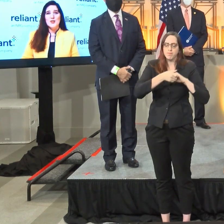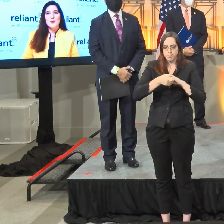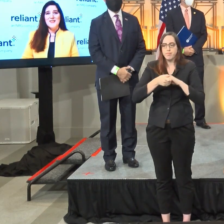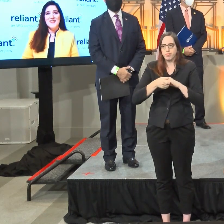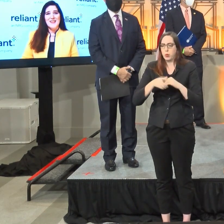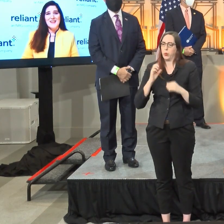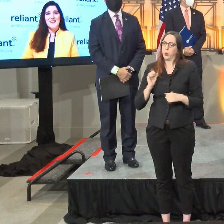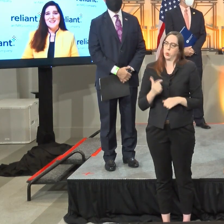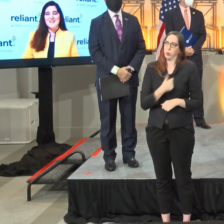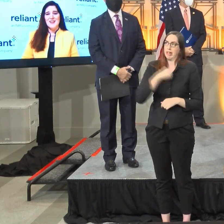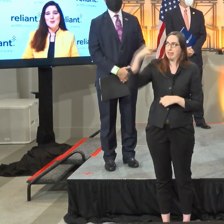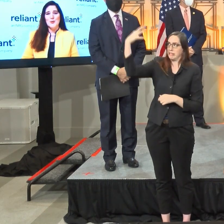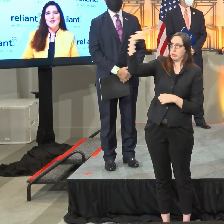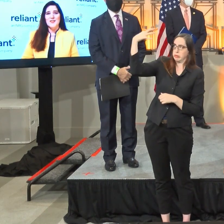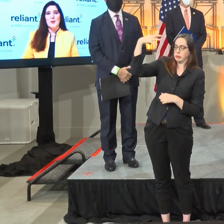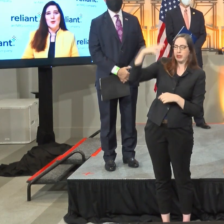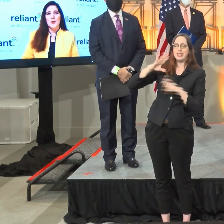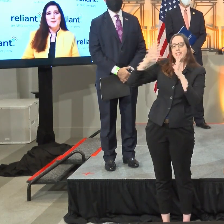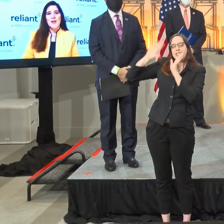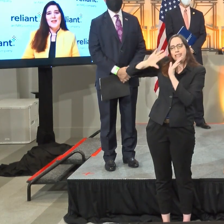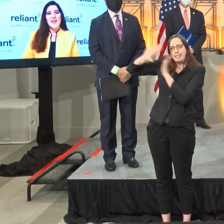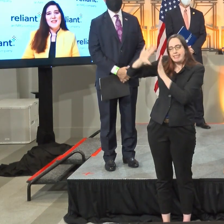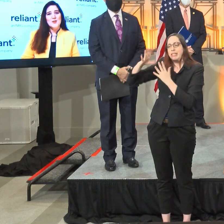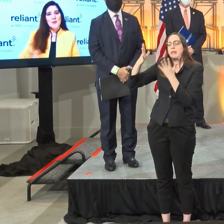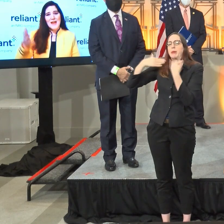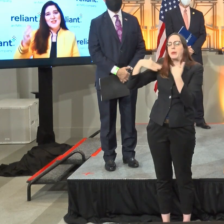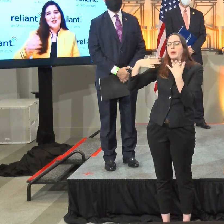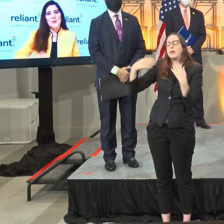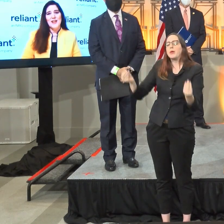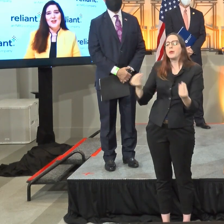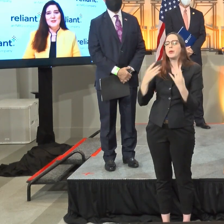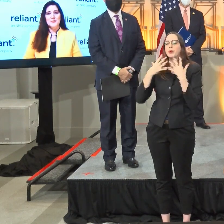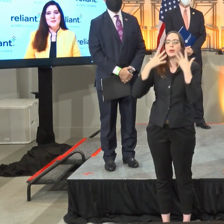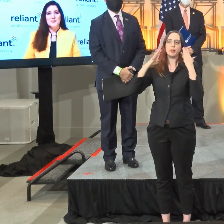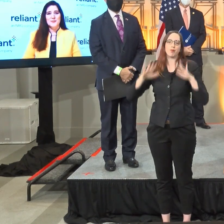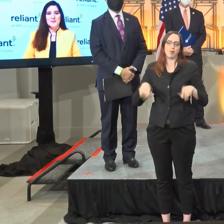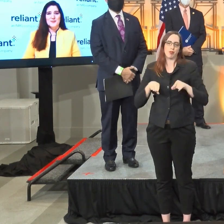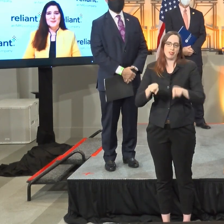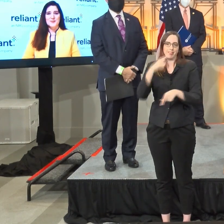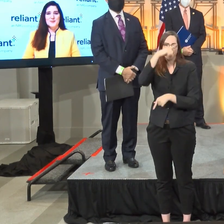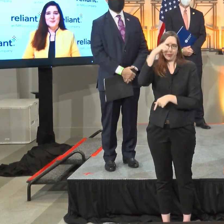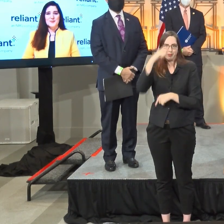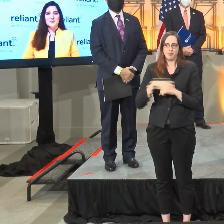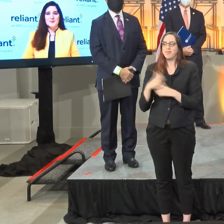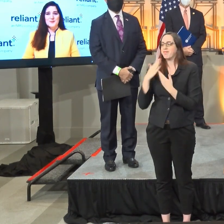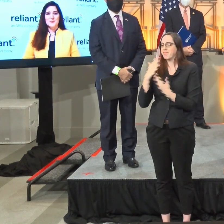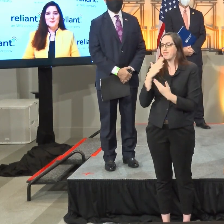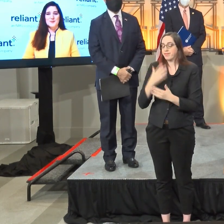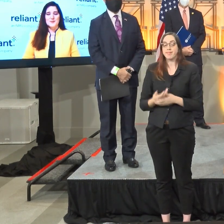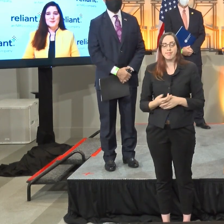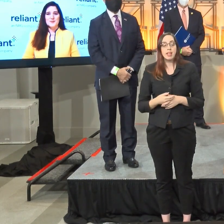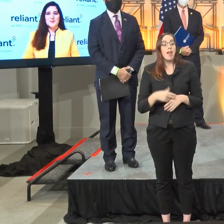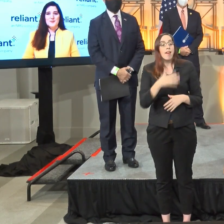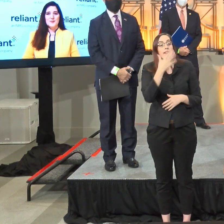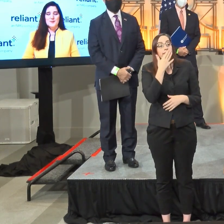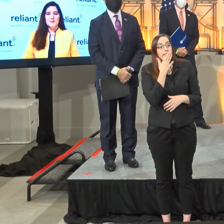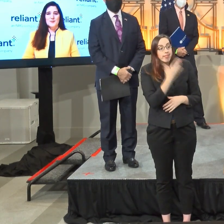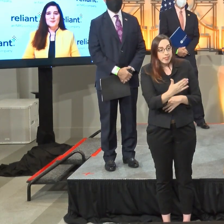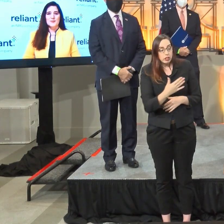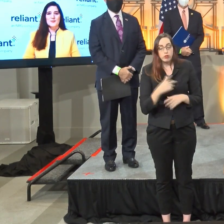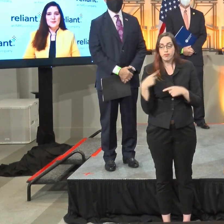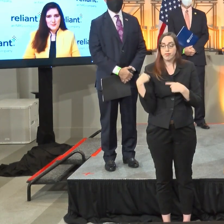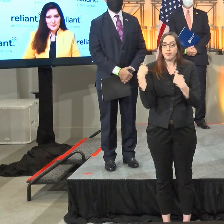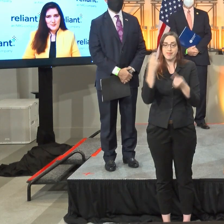work to beat the heat and stay cool this summer. Thank you, and back to you, Mayor. Thank you, Elizabeth, and thank you again, and for the partnership